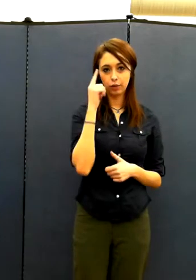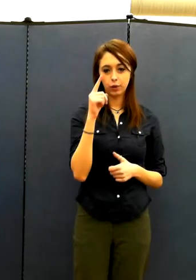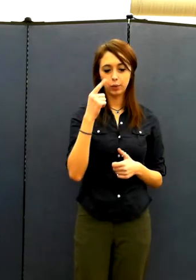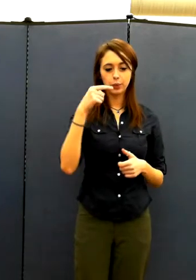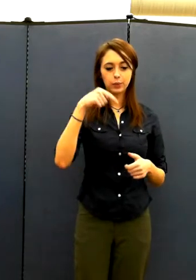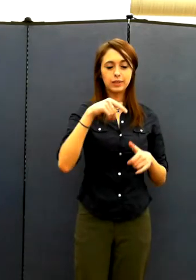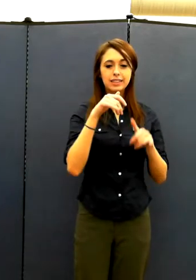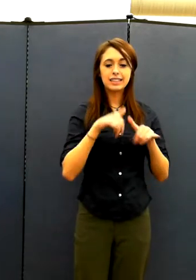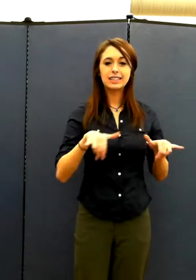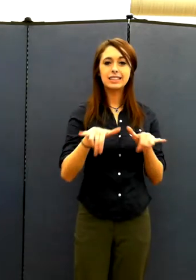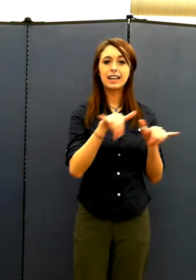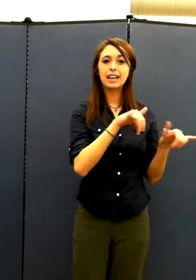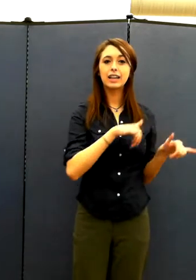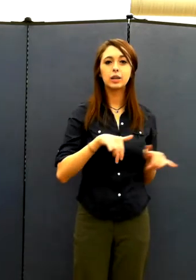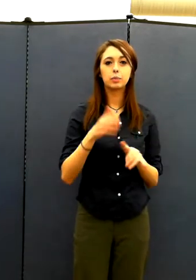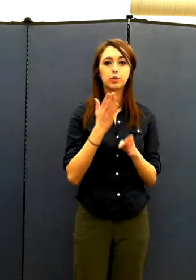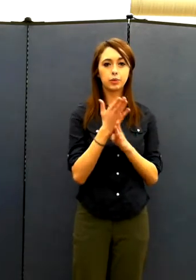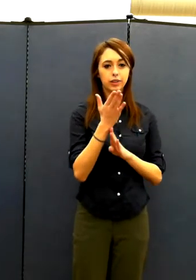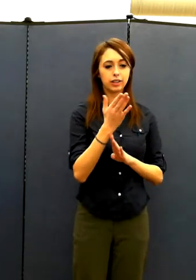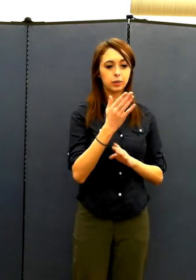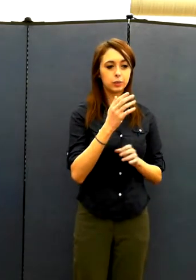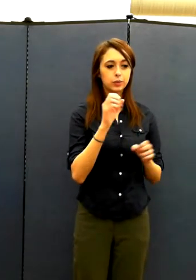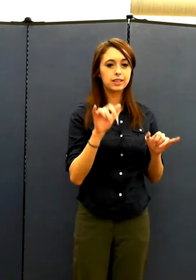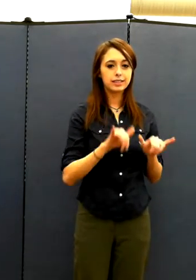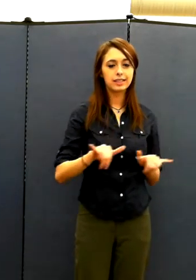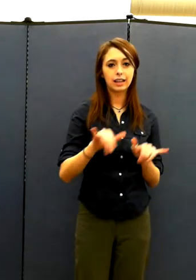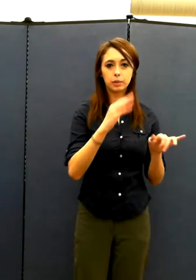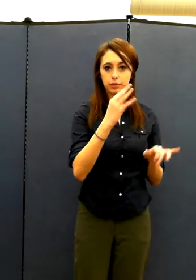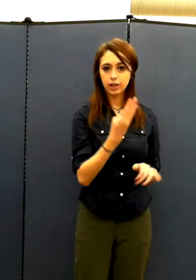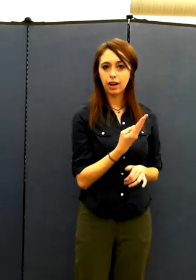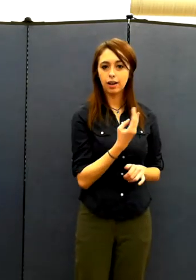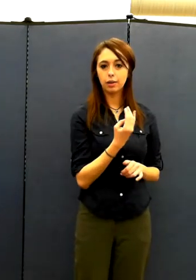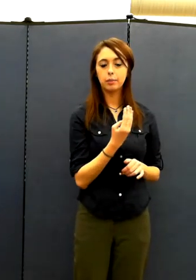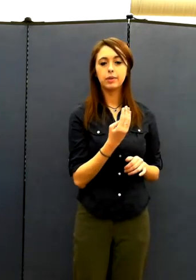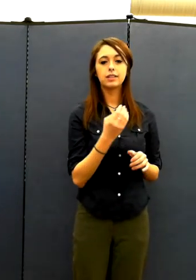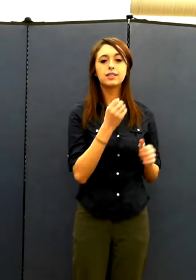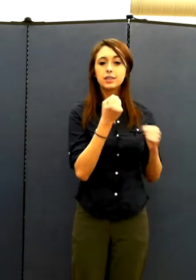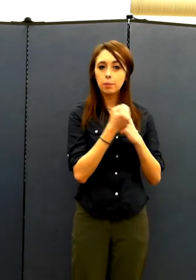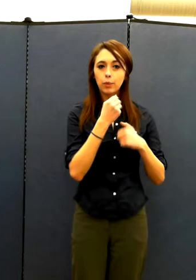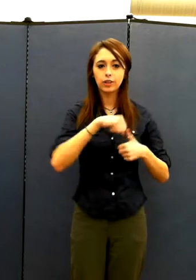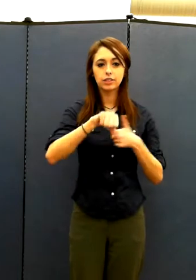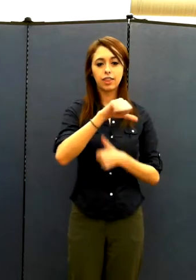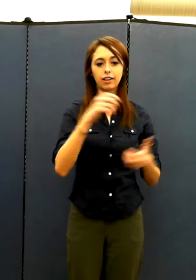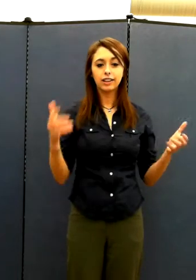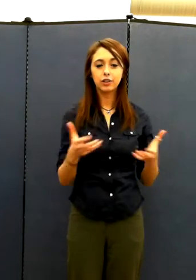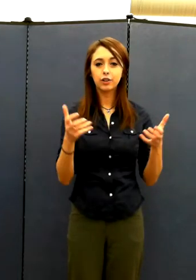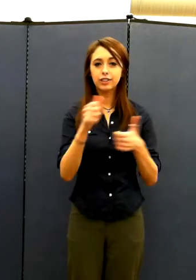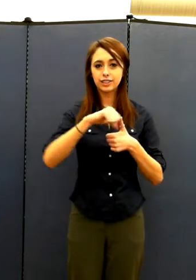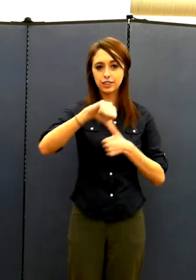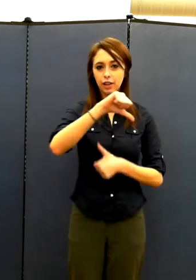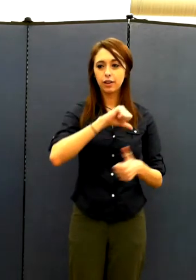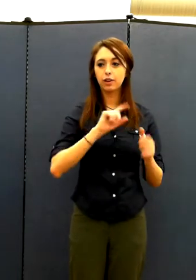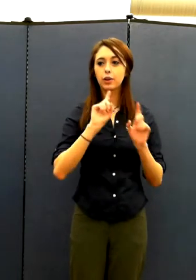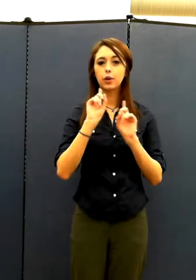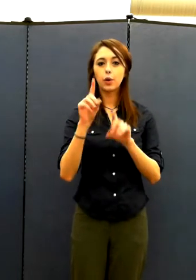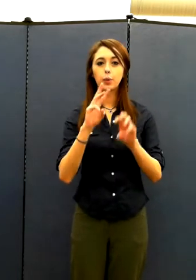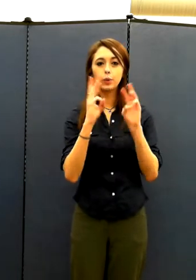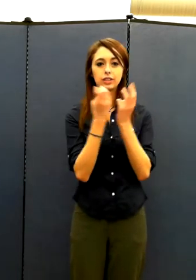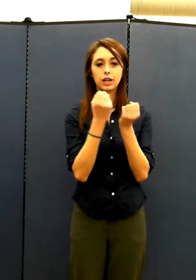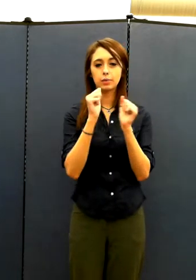we do the same jobs. Just support each other, encourage each other. Go to workshops together, or maybe say, hey, you